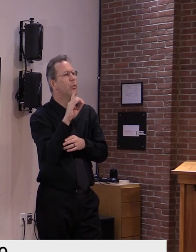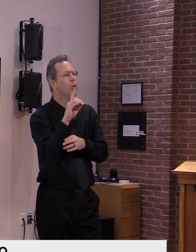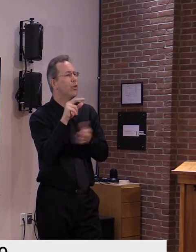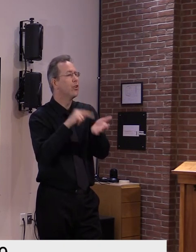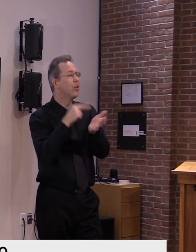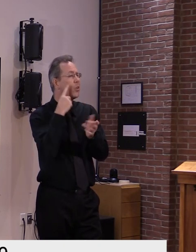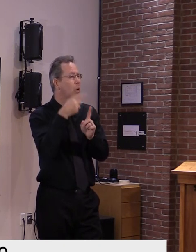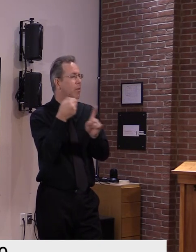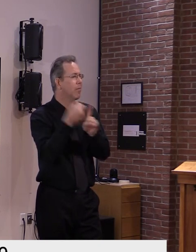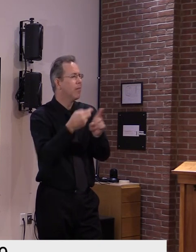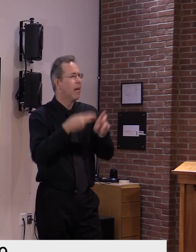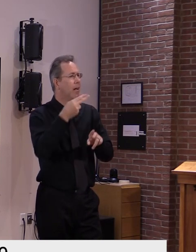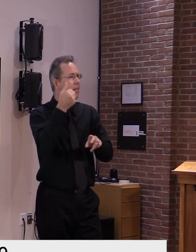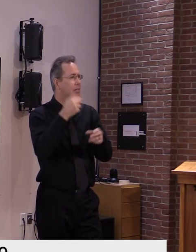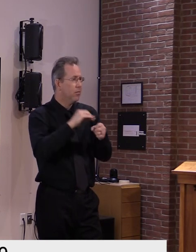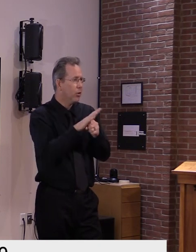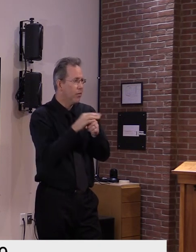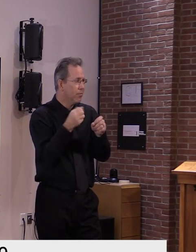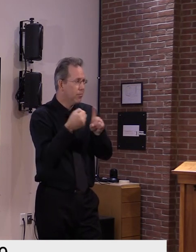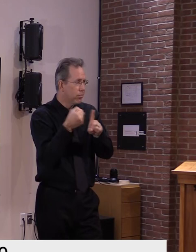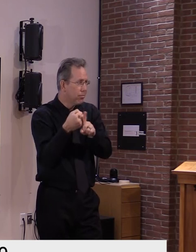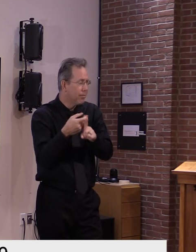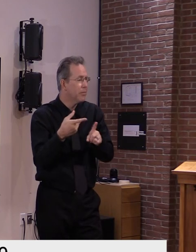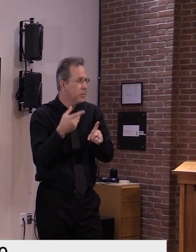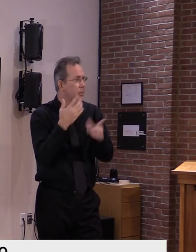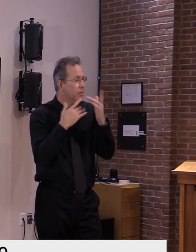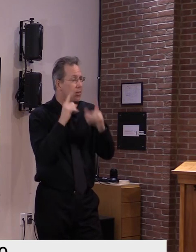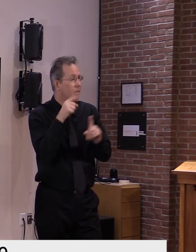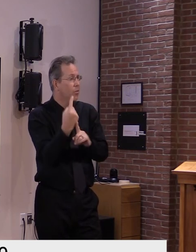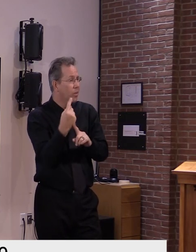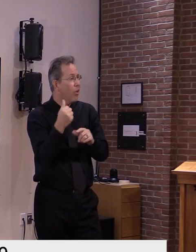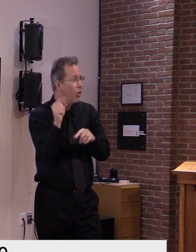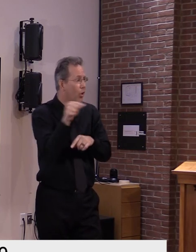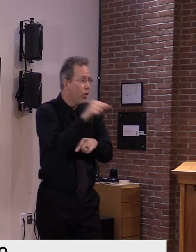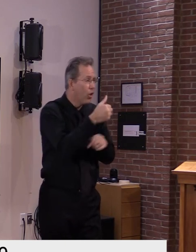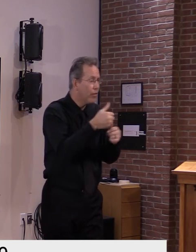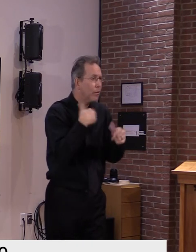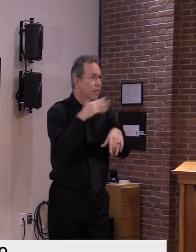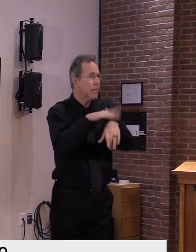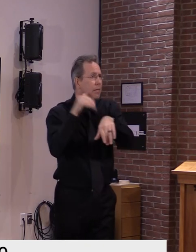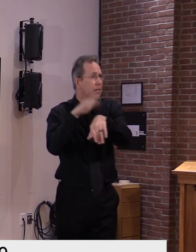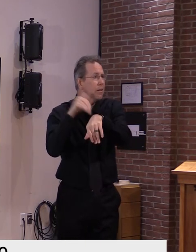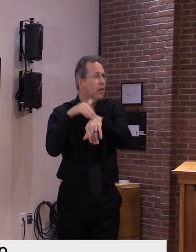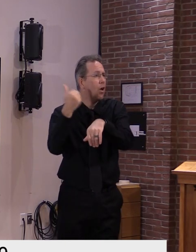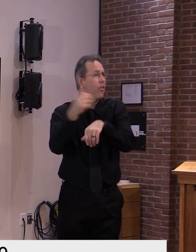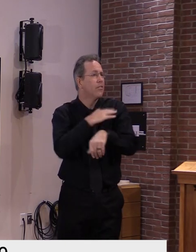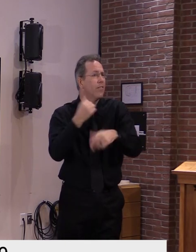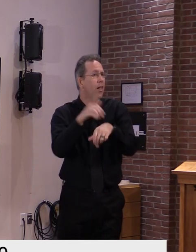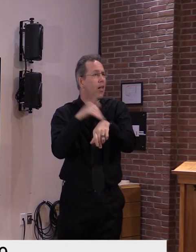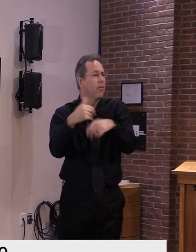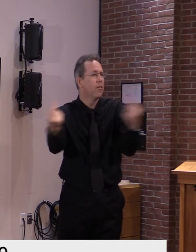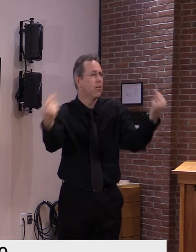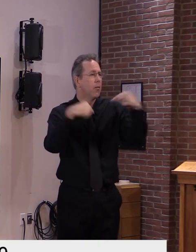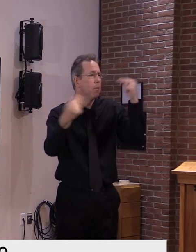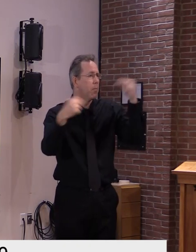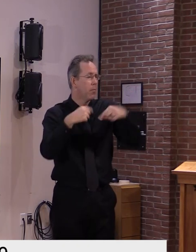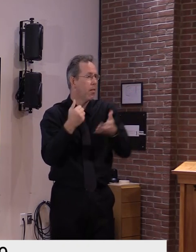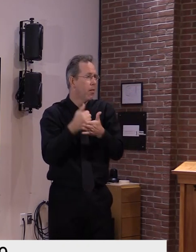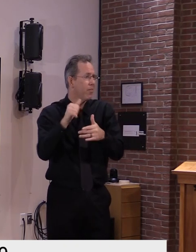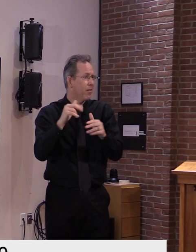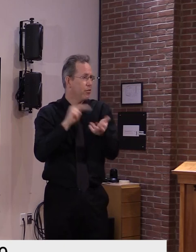Elderwood as well. As you've noted, when we have a outbreak in those facilities,